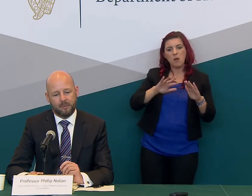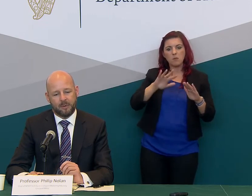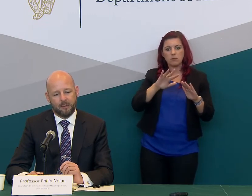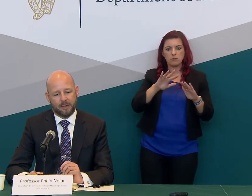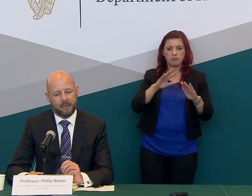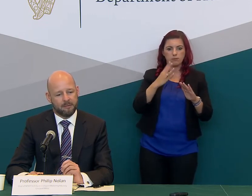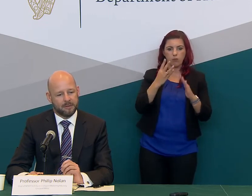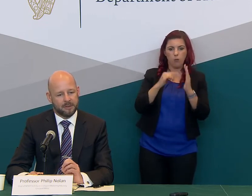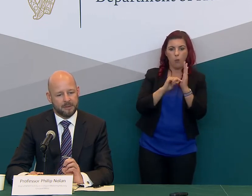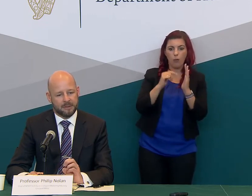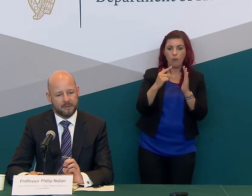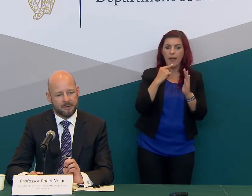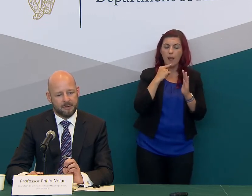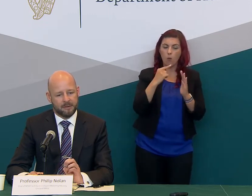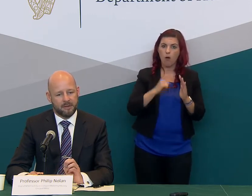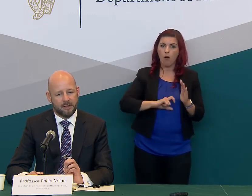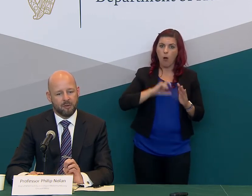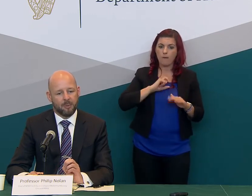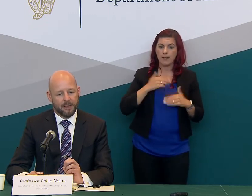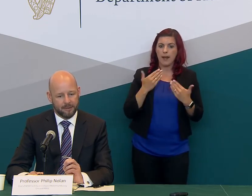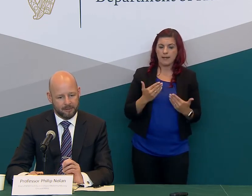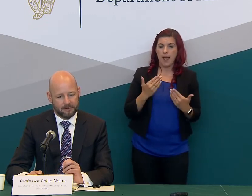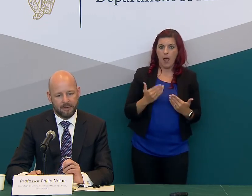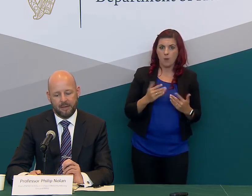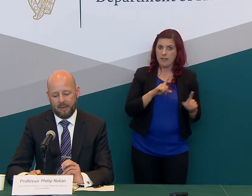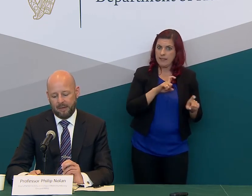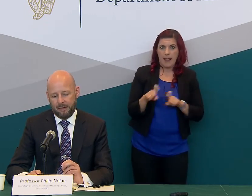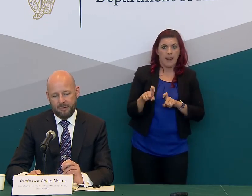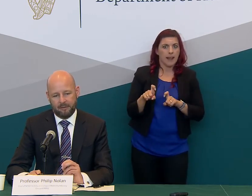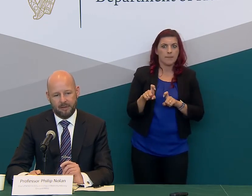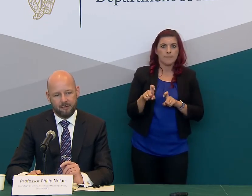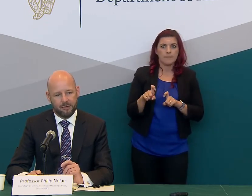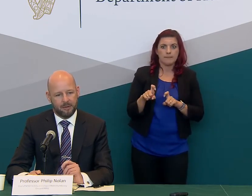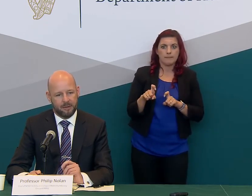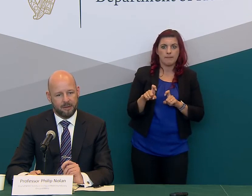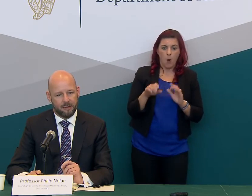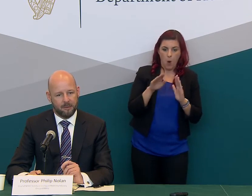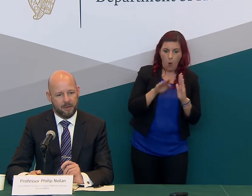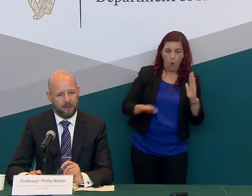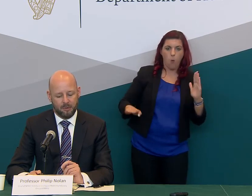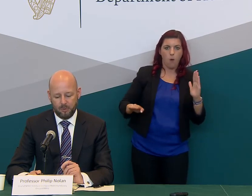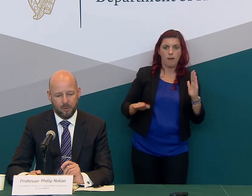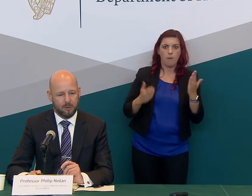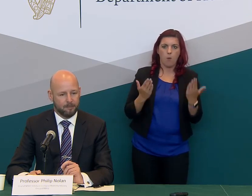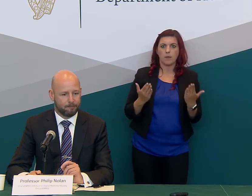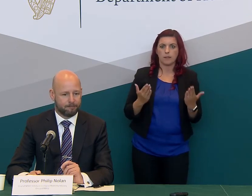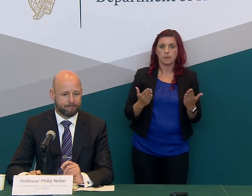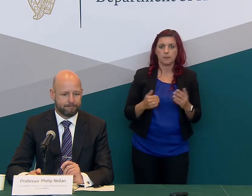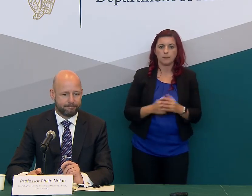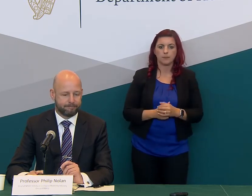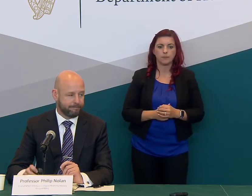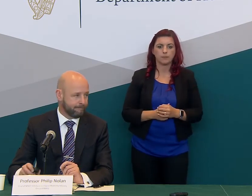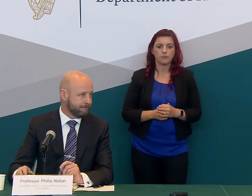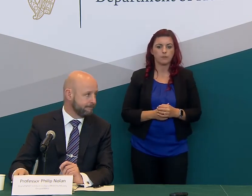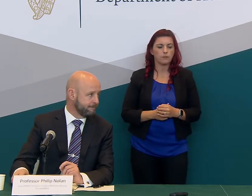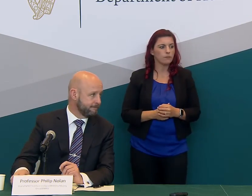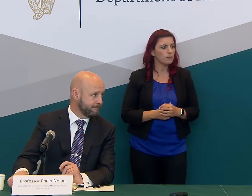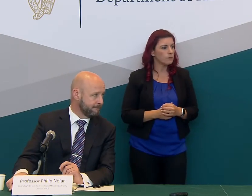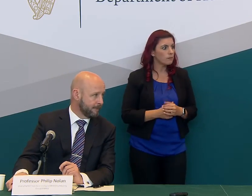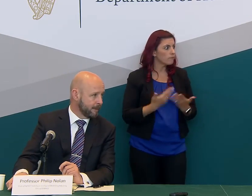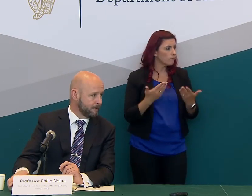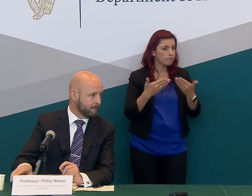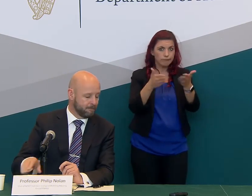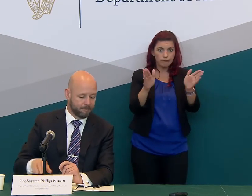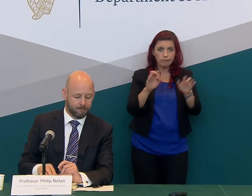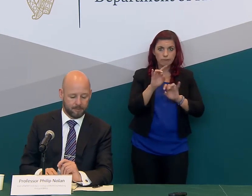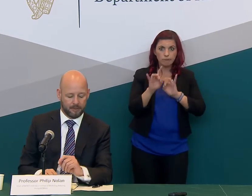and we're confident that it remains significantly below 1.